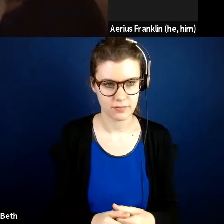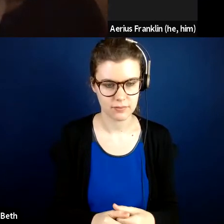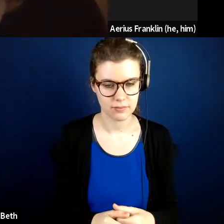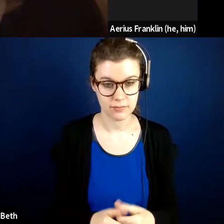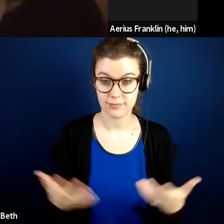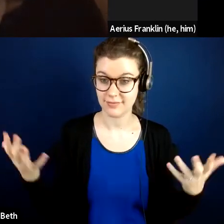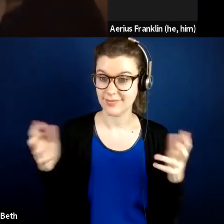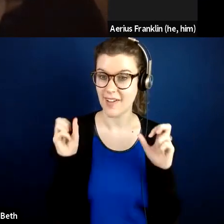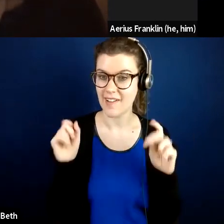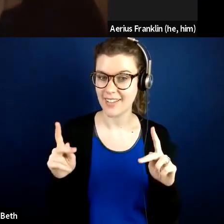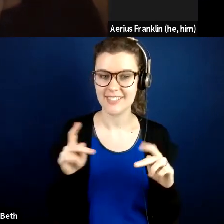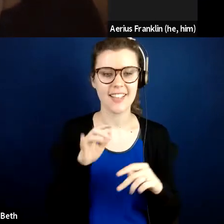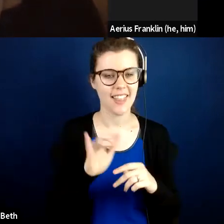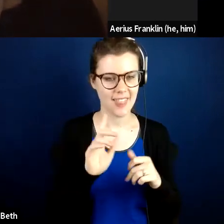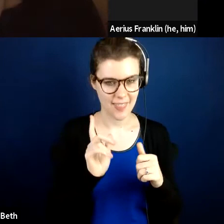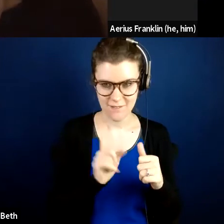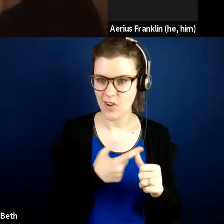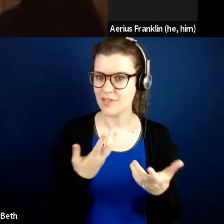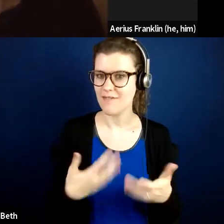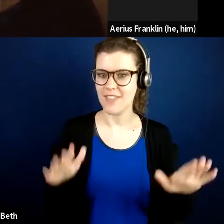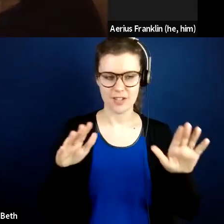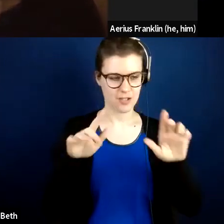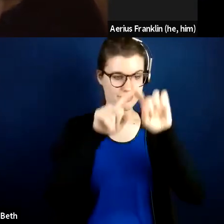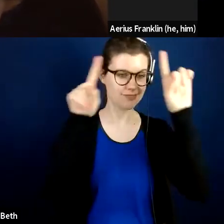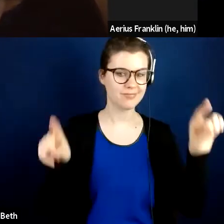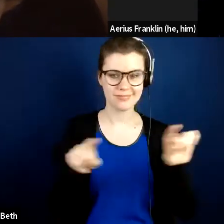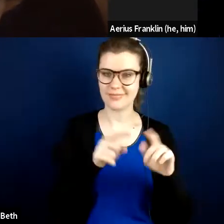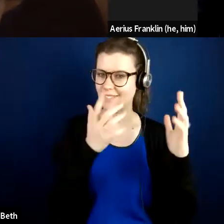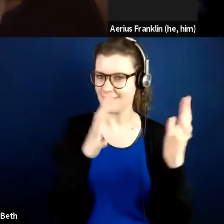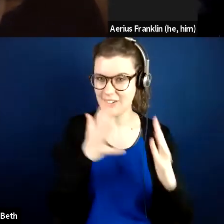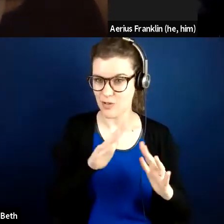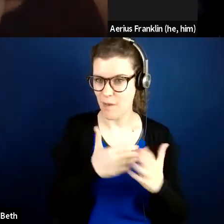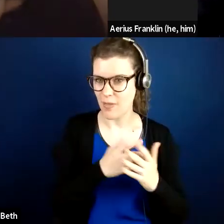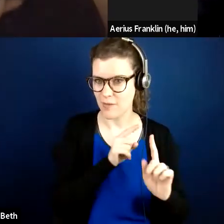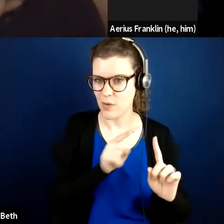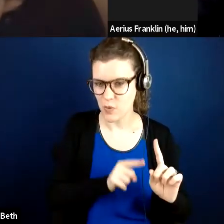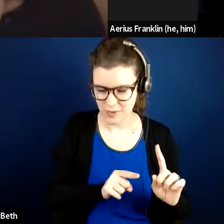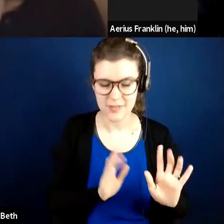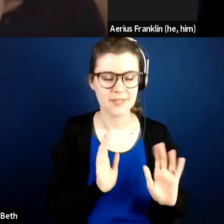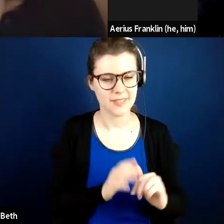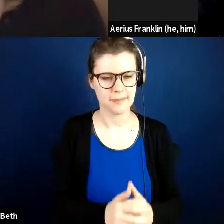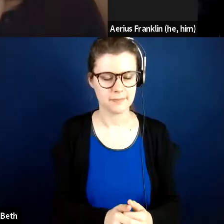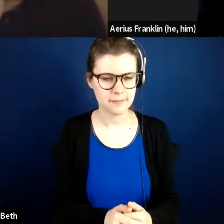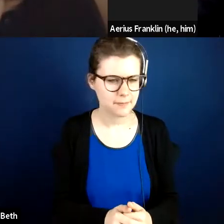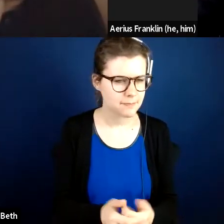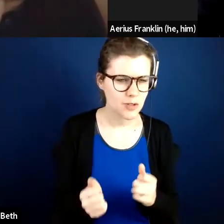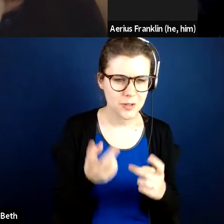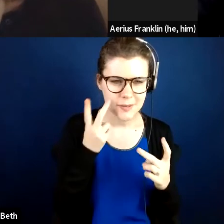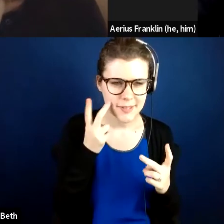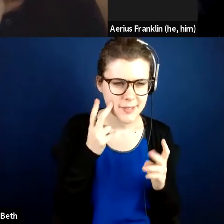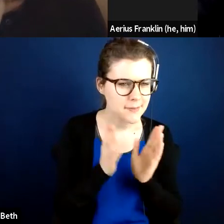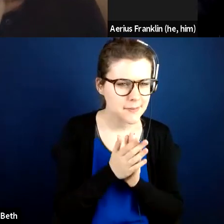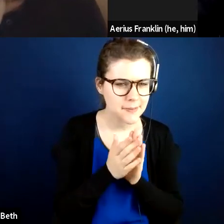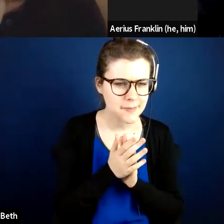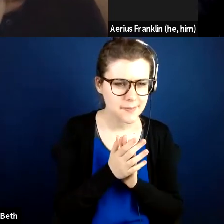All righty, so there's the first round. And I can't see. That keeps all